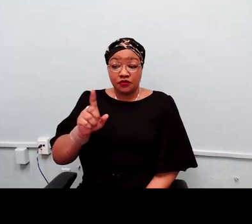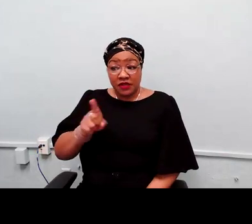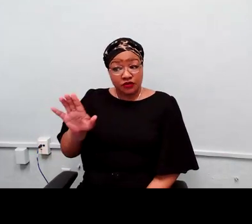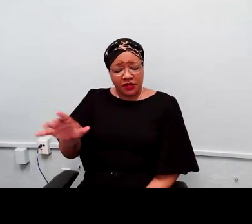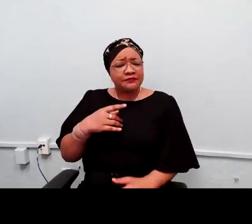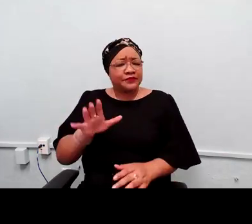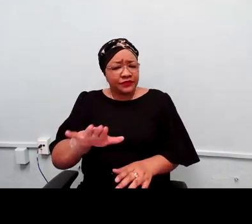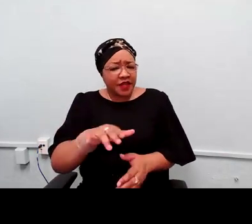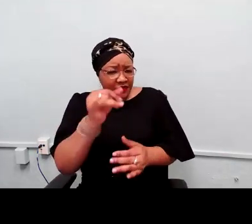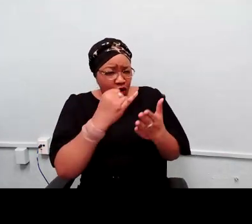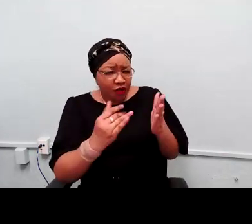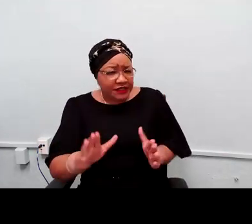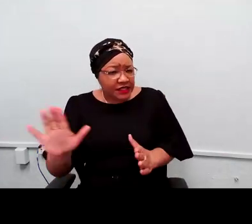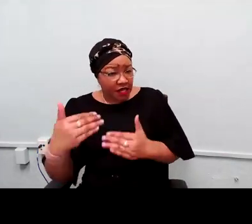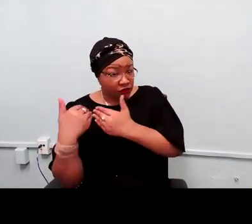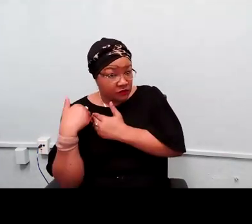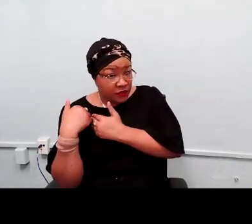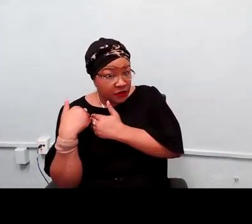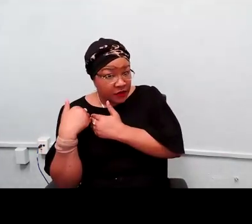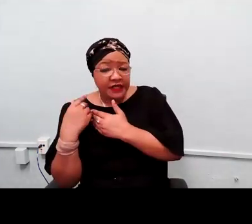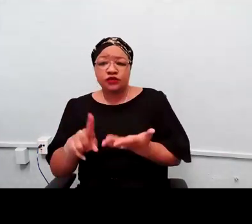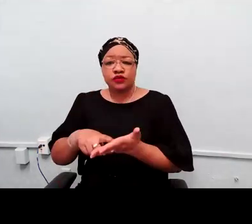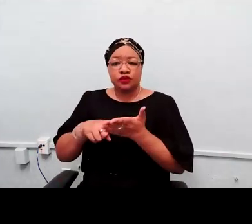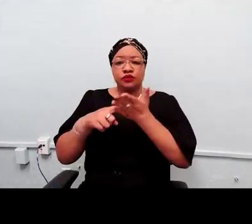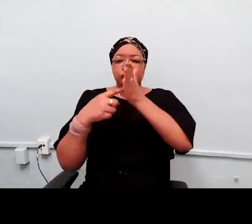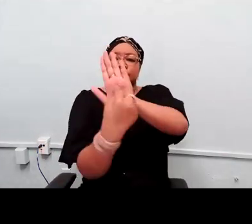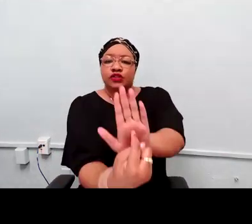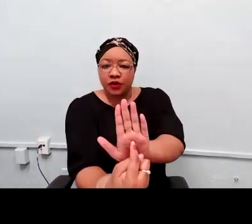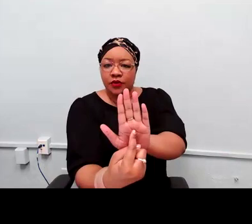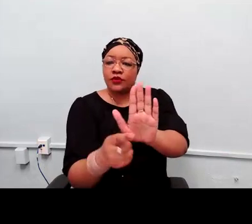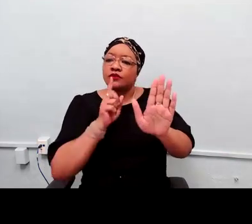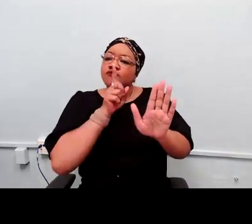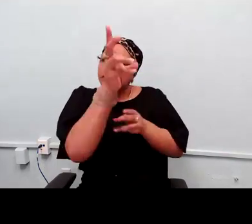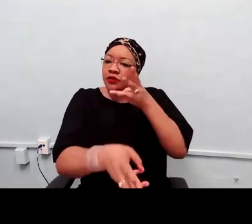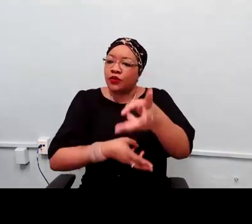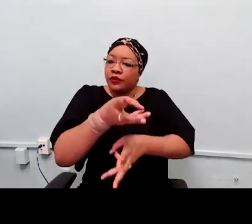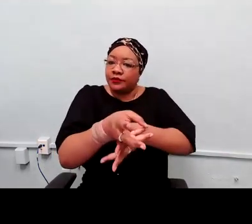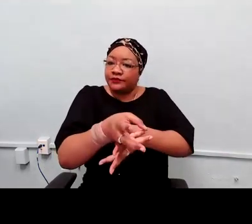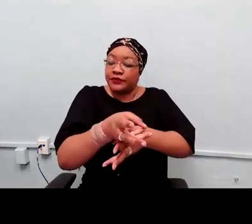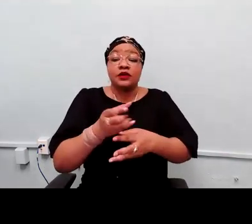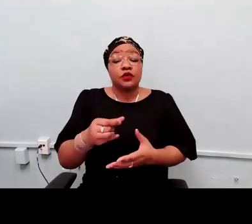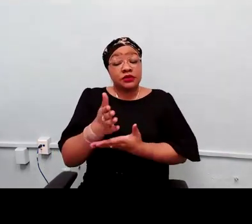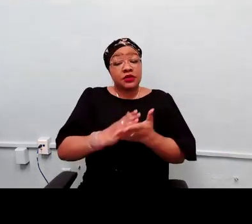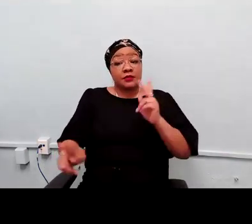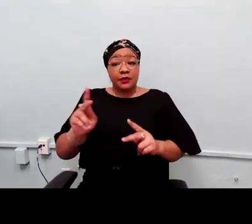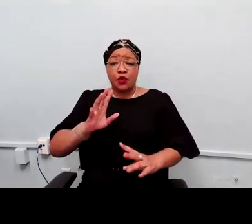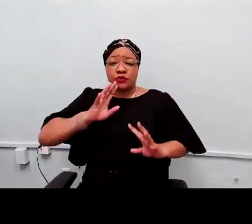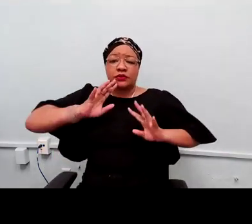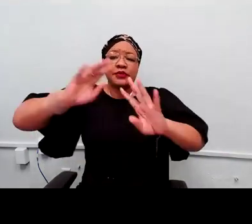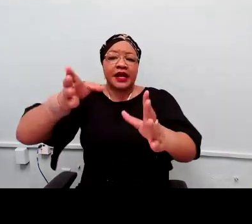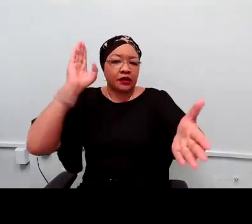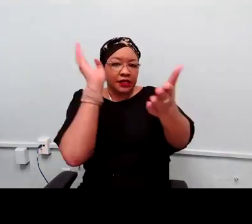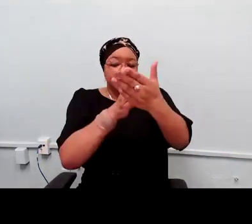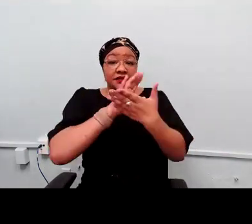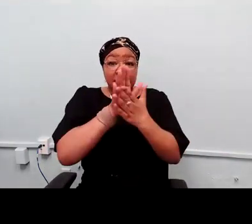right? So some of the folks that speak out against silence, like I'm thinking of Audre Lorde's